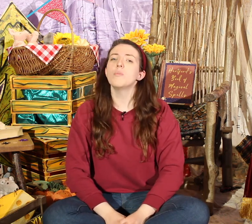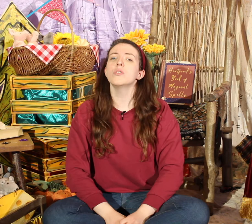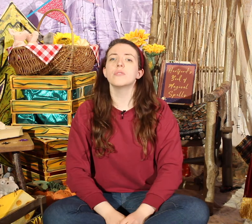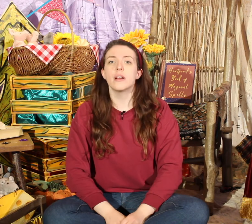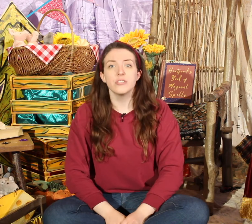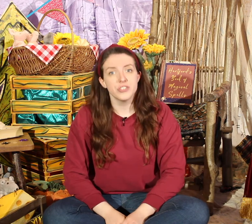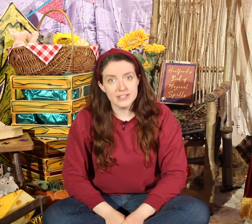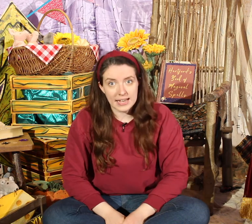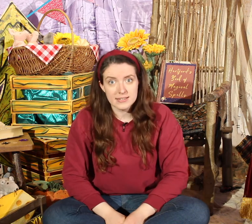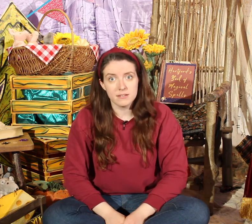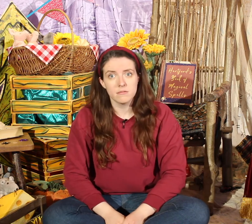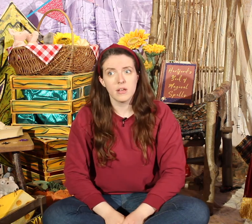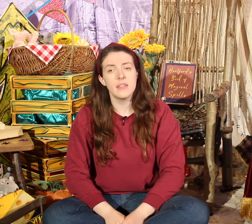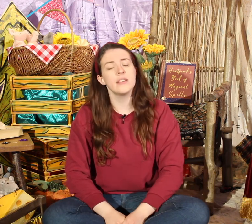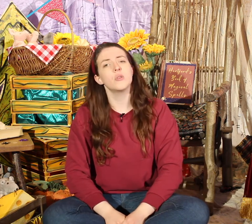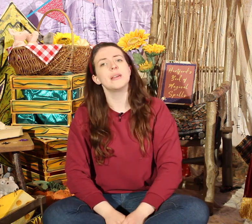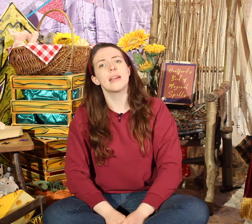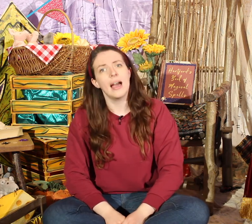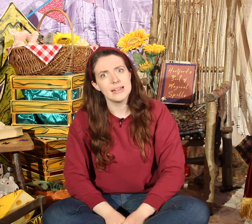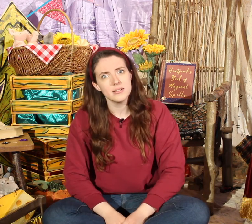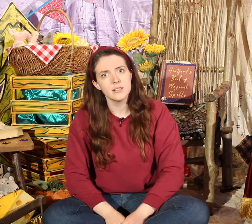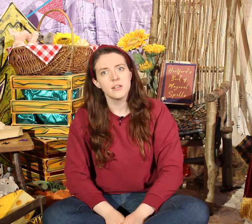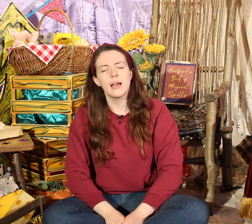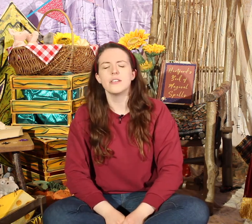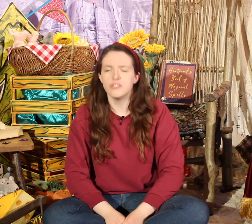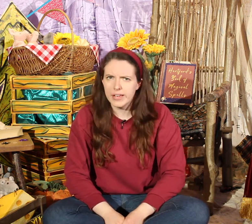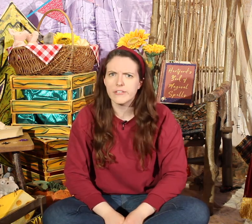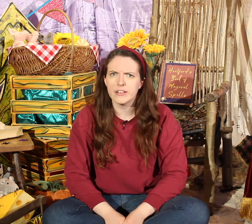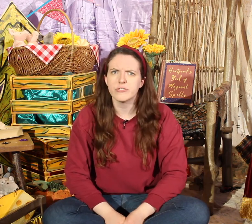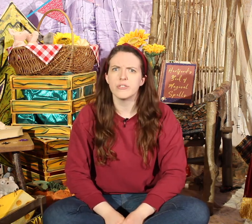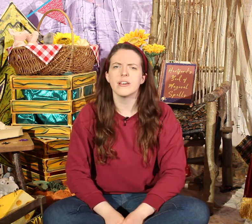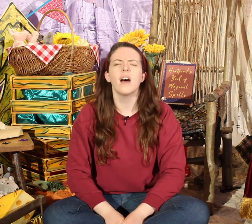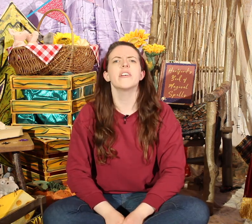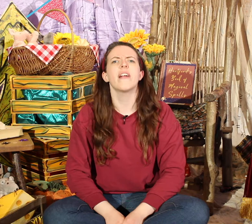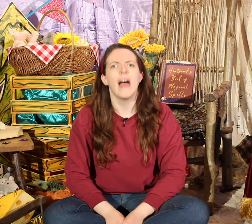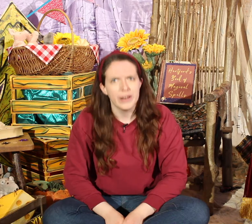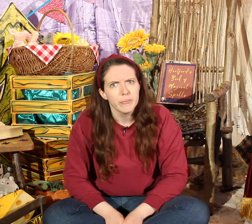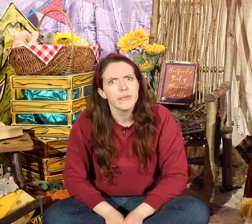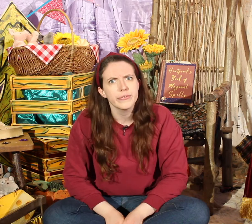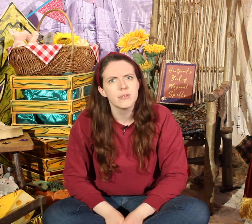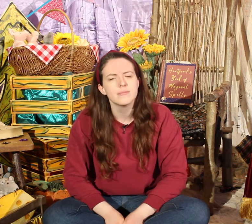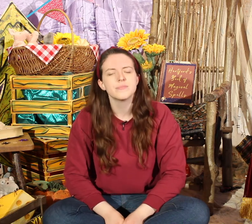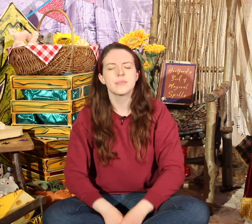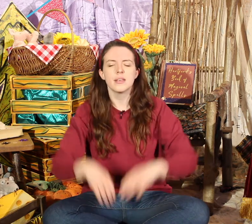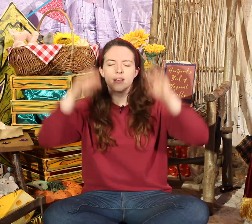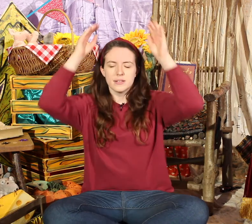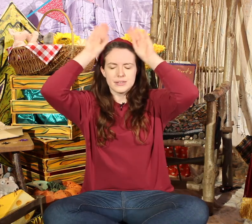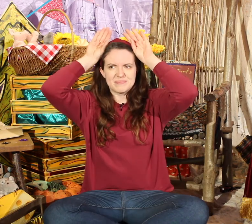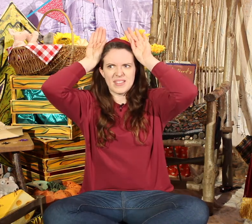you've learned your lesson and that you'll be kind and generous to the other animals. Hare